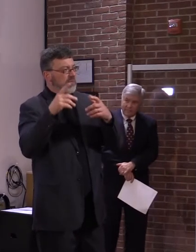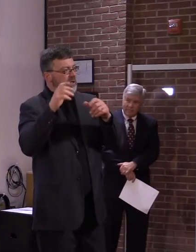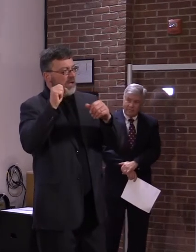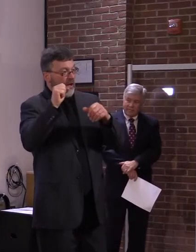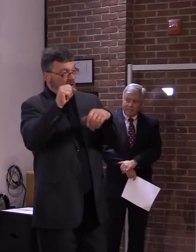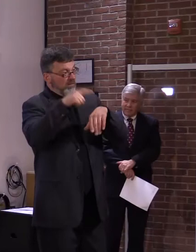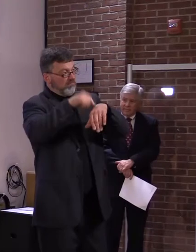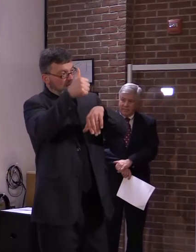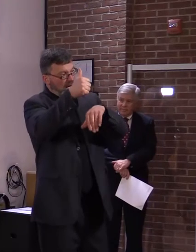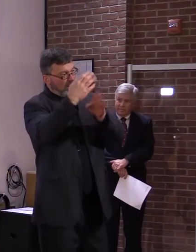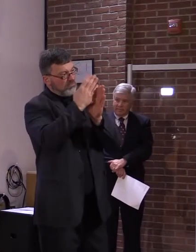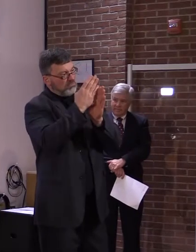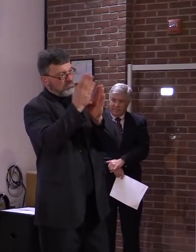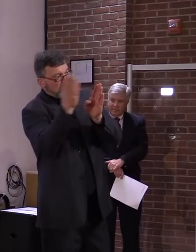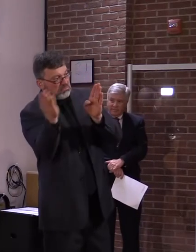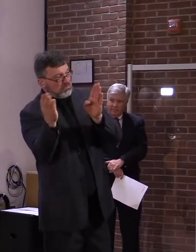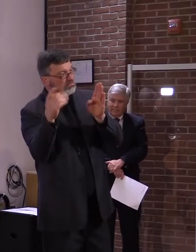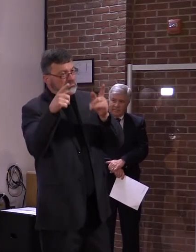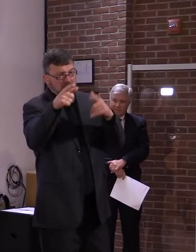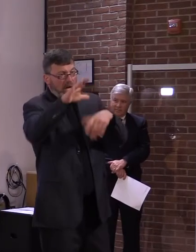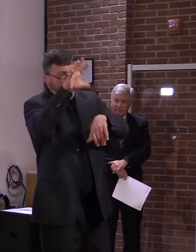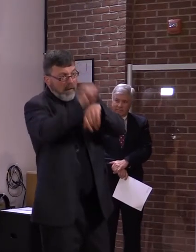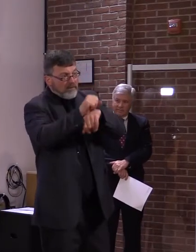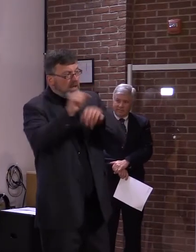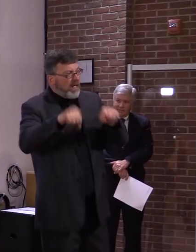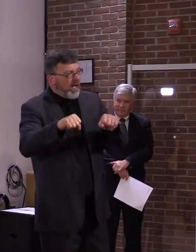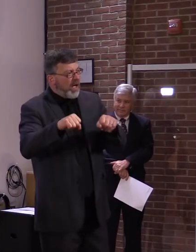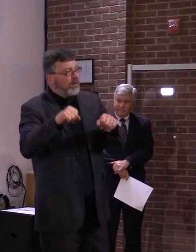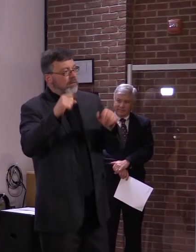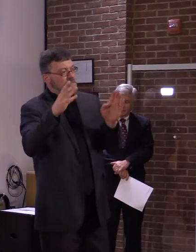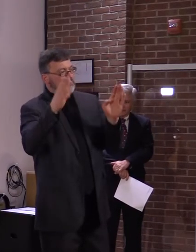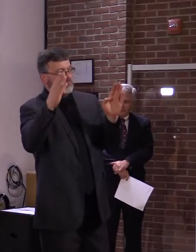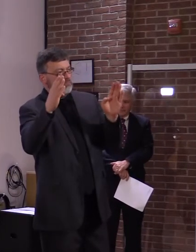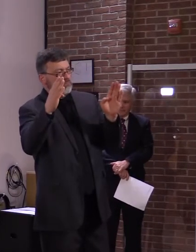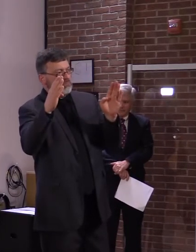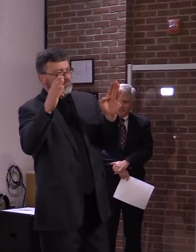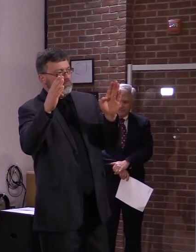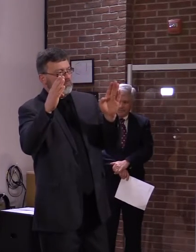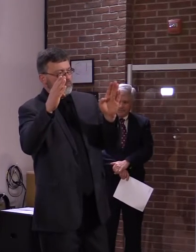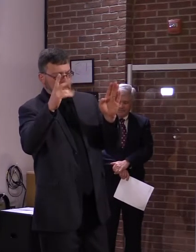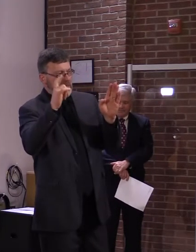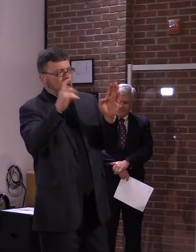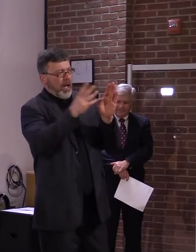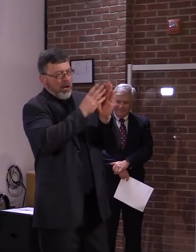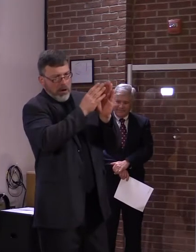reservations. So you're safe to make your 11 p.m. reservation, Stuart.